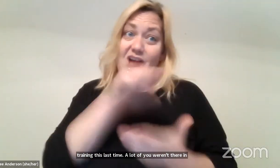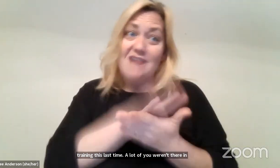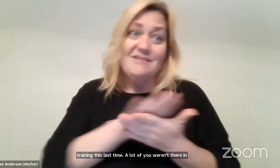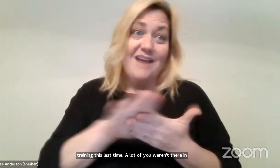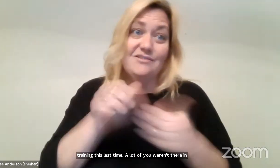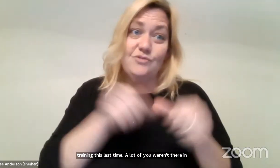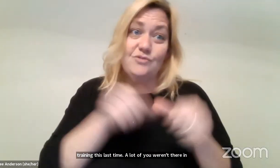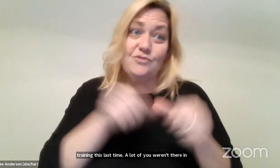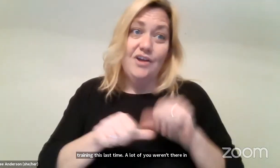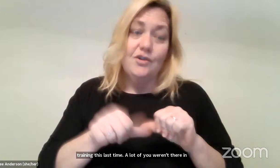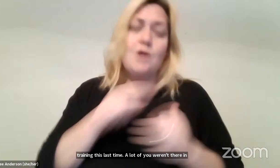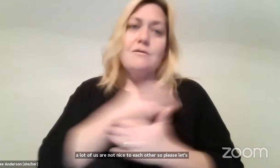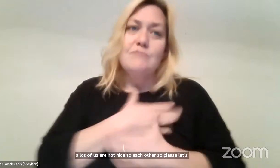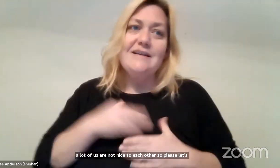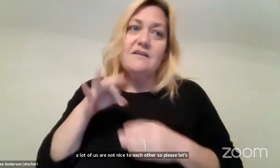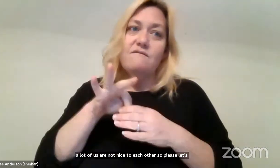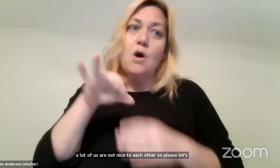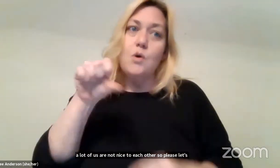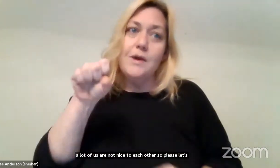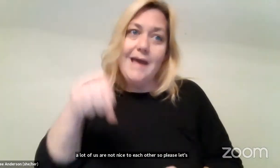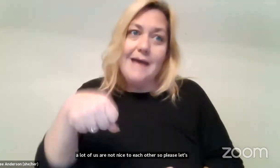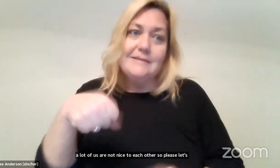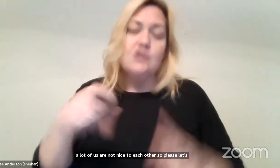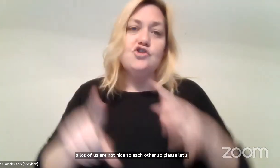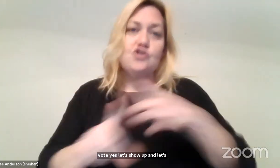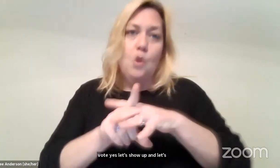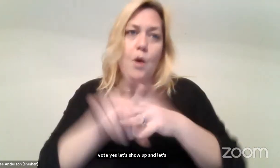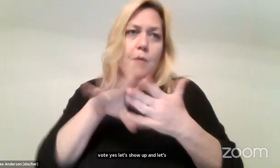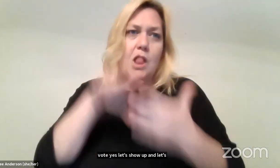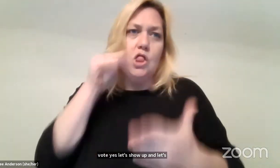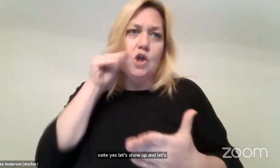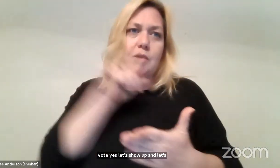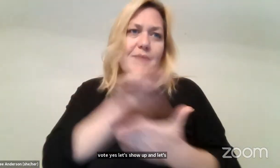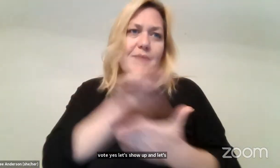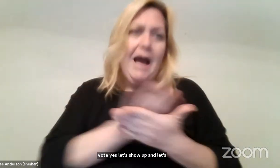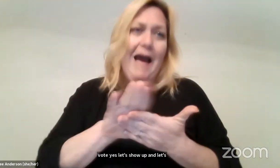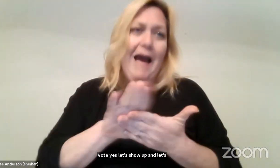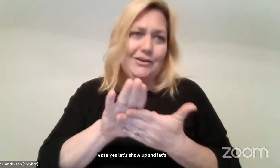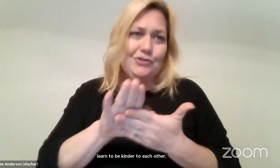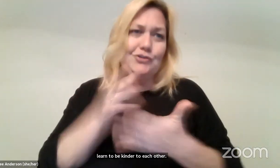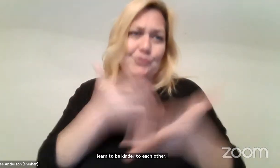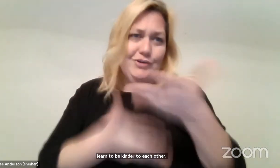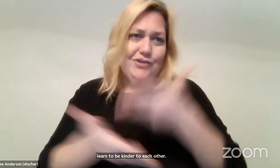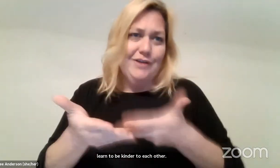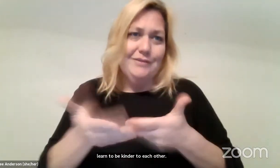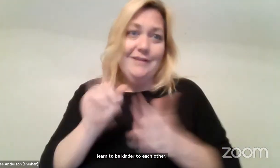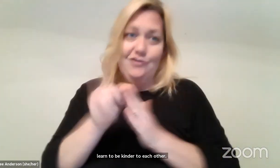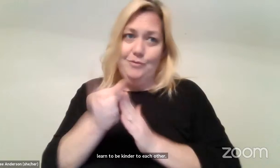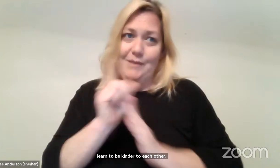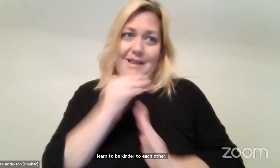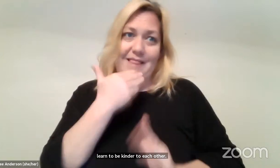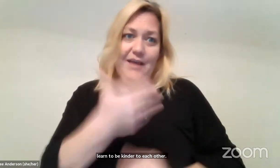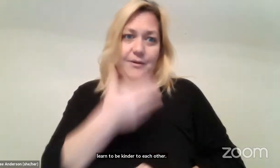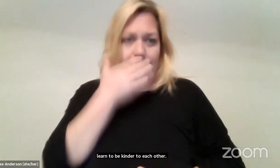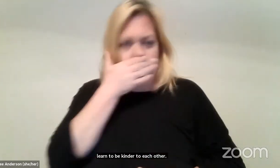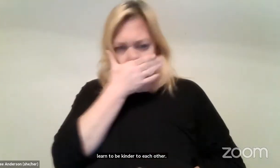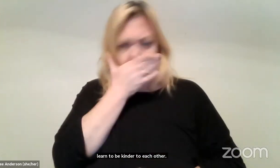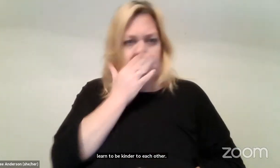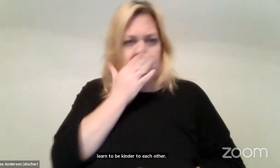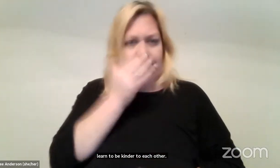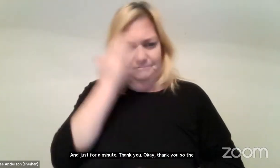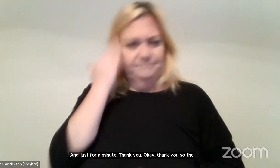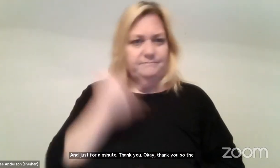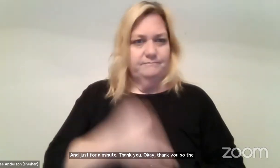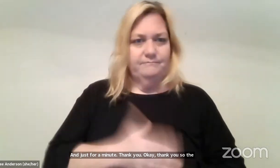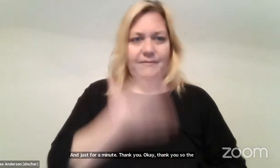So please, let's vote yes, let's show up, and let's learn to be kinder to each other. That is your minute. Thank you. Okay, thank you. So the